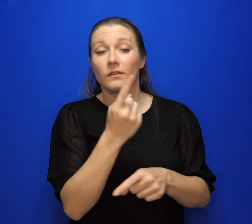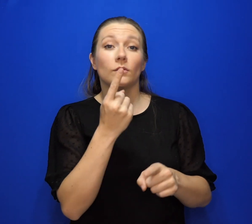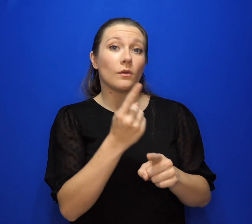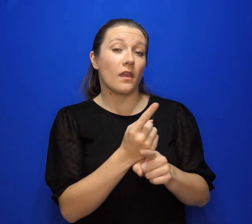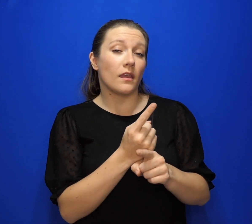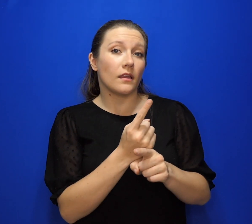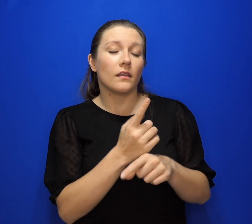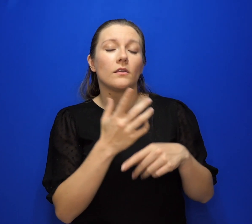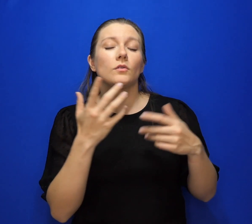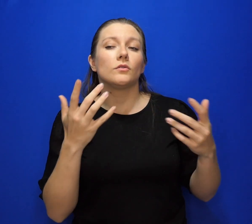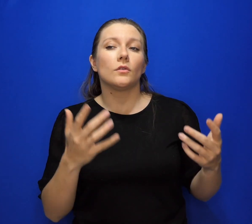And so